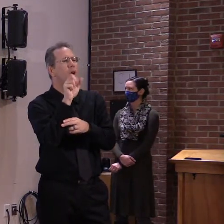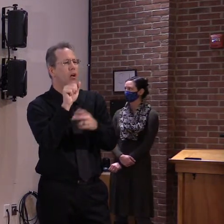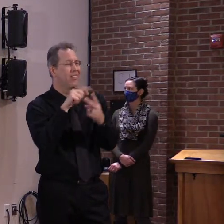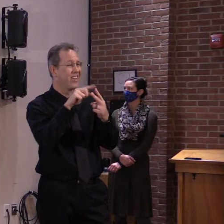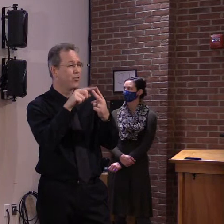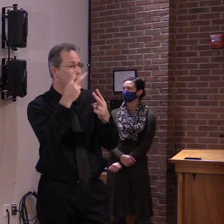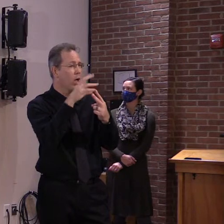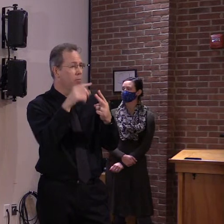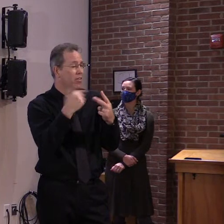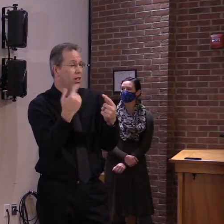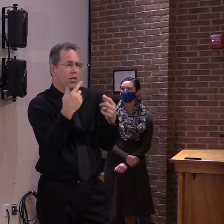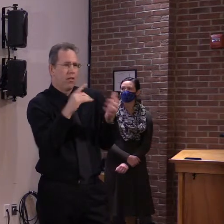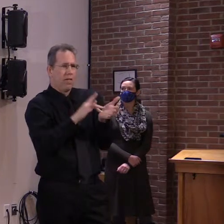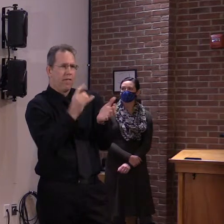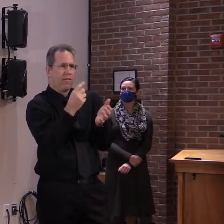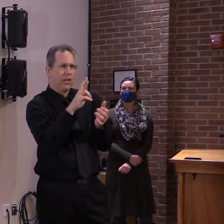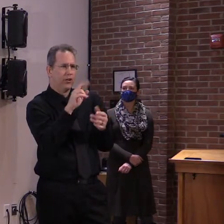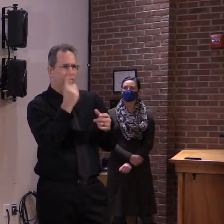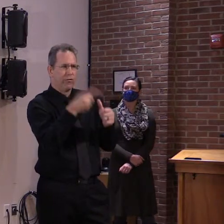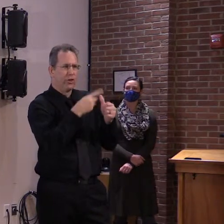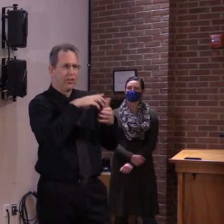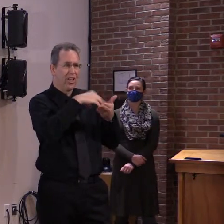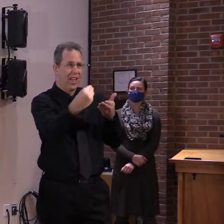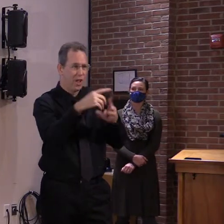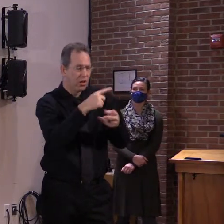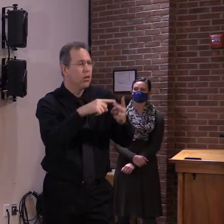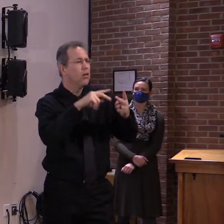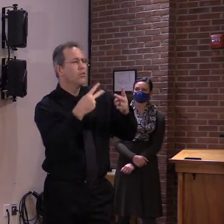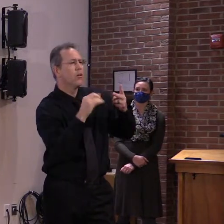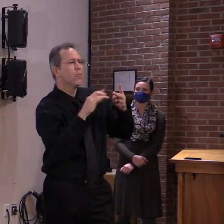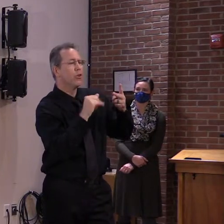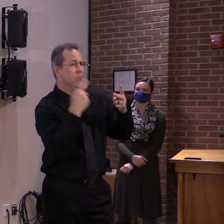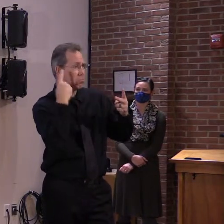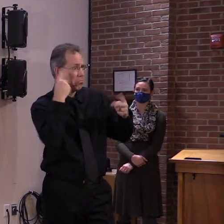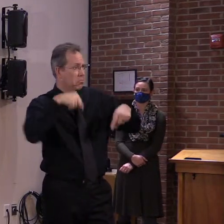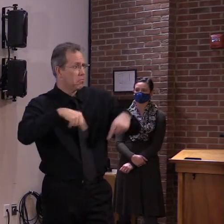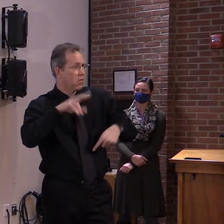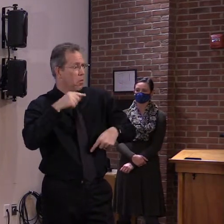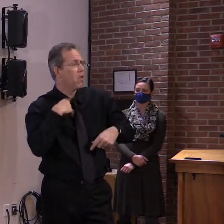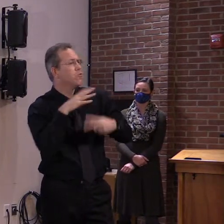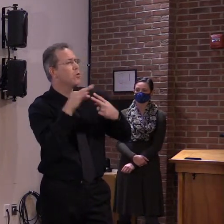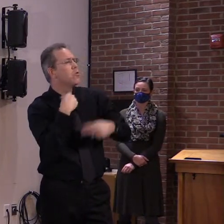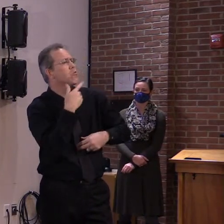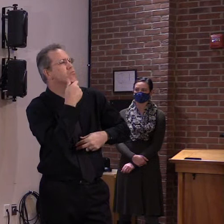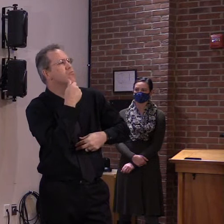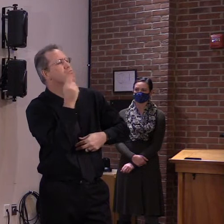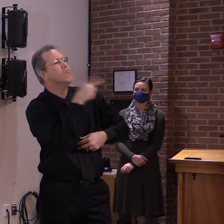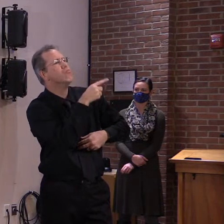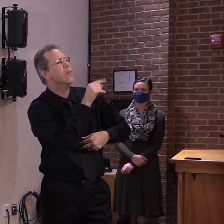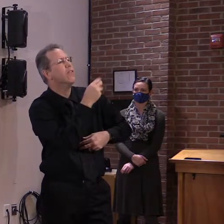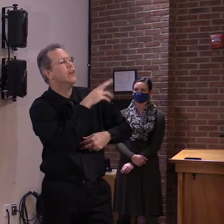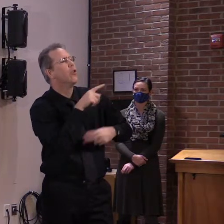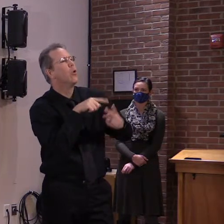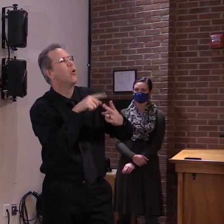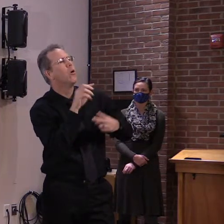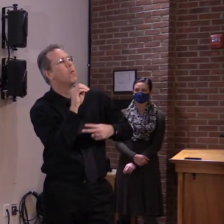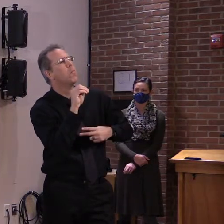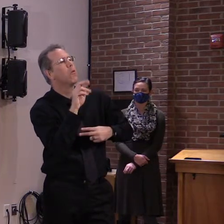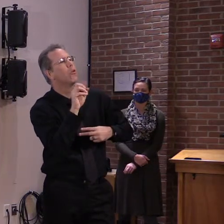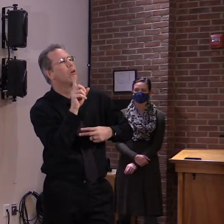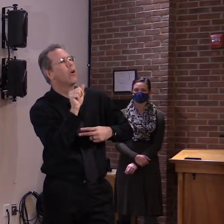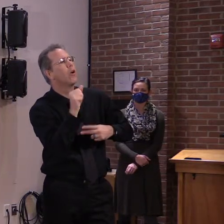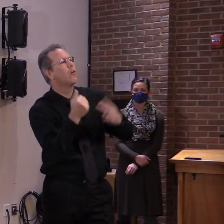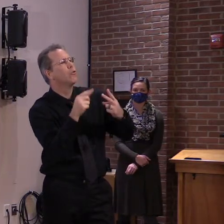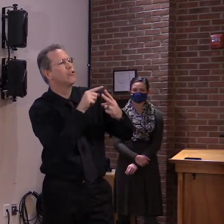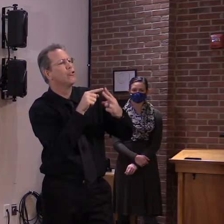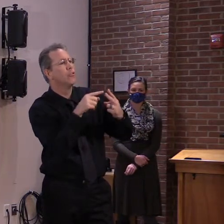the CDC, and but it looks good. I mean, they've shown some of the trials have shown